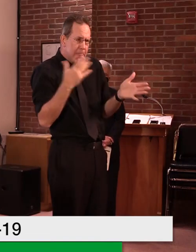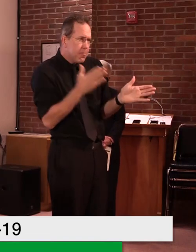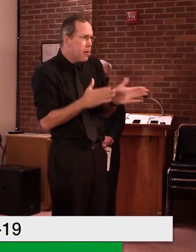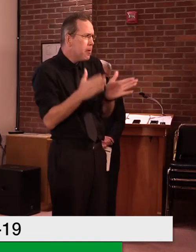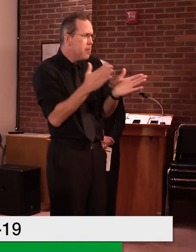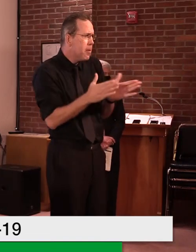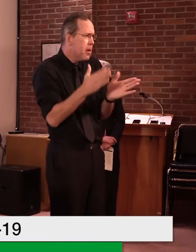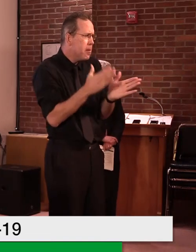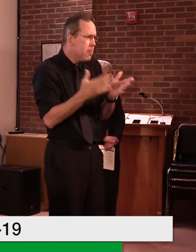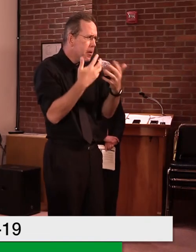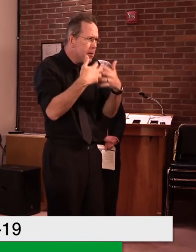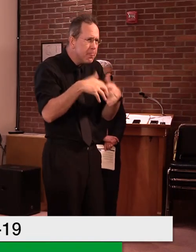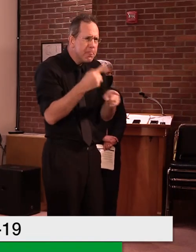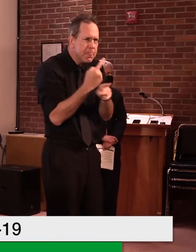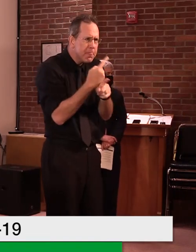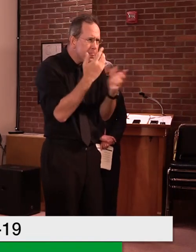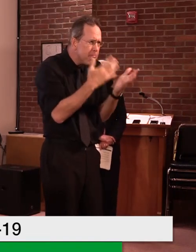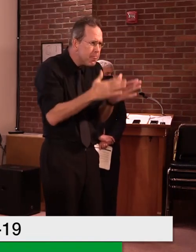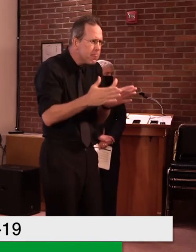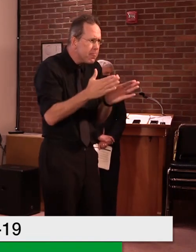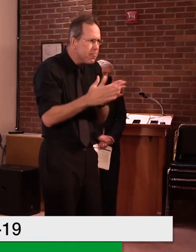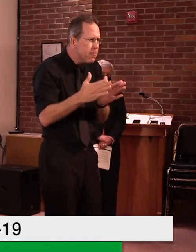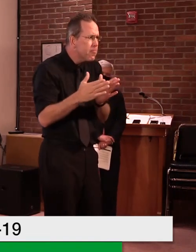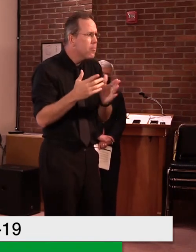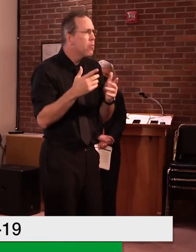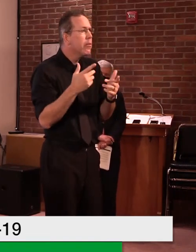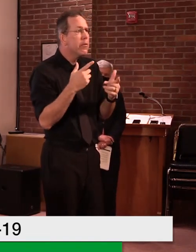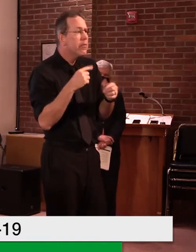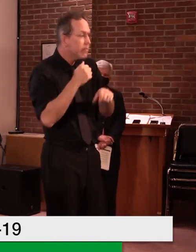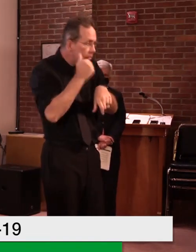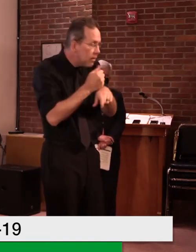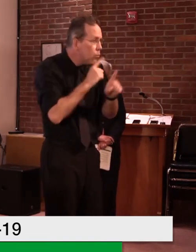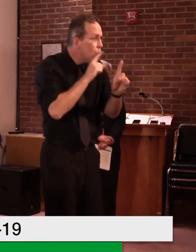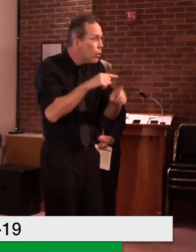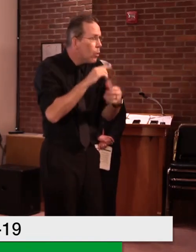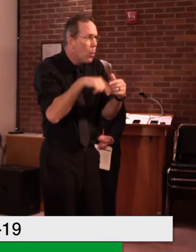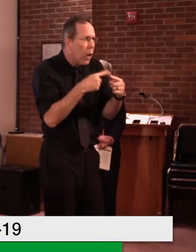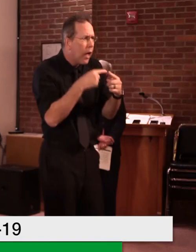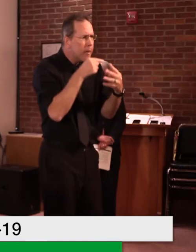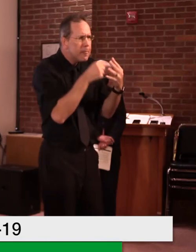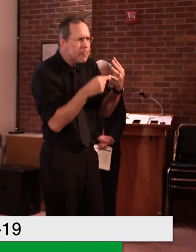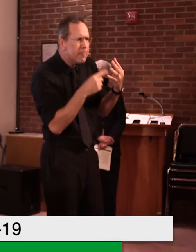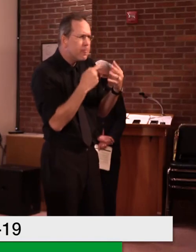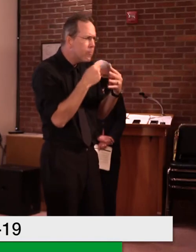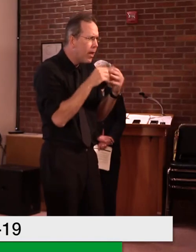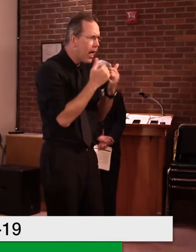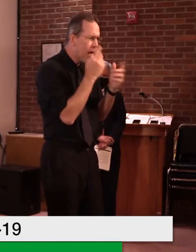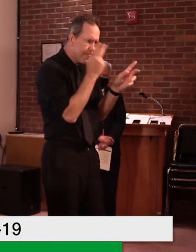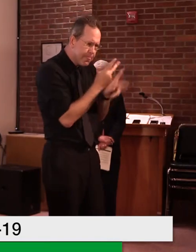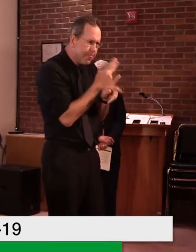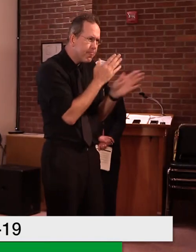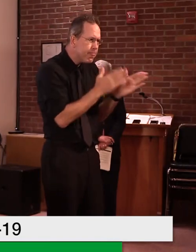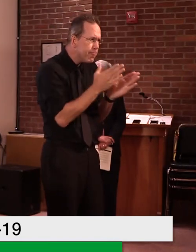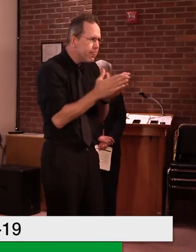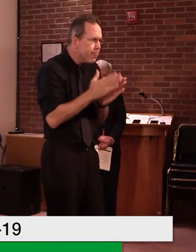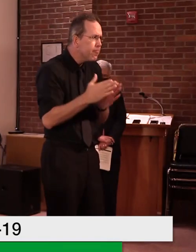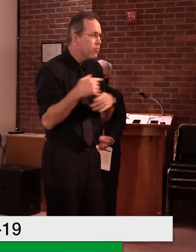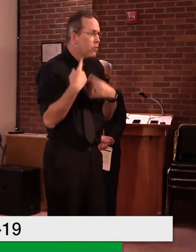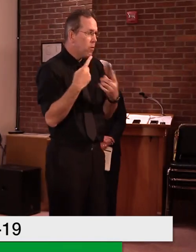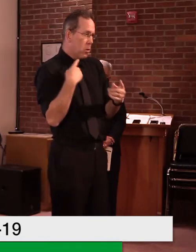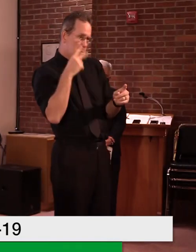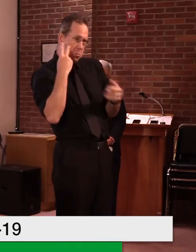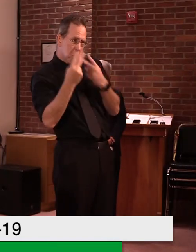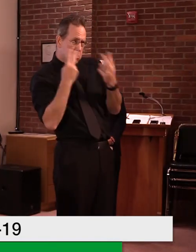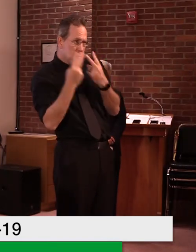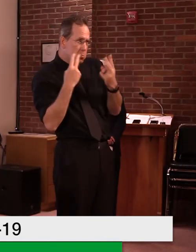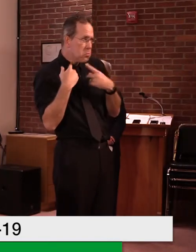much a timing issue as anything else. So with the campaign that we rolled out, what we're seeing across